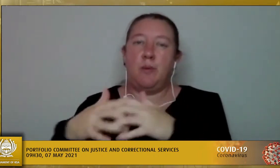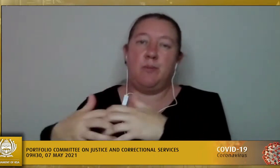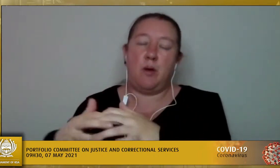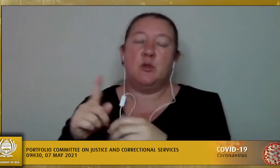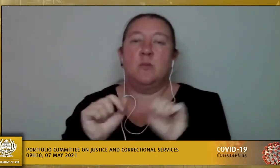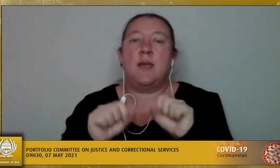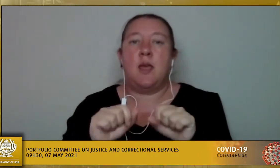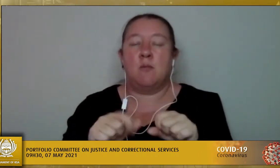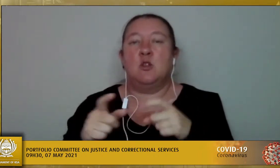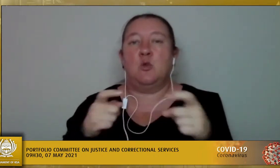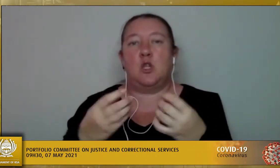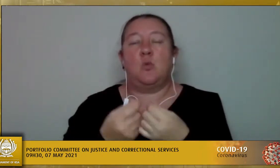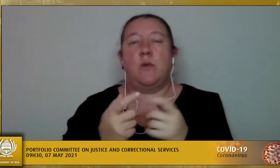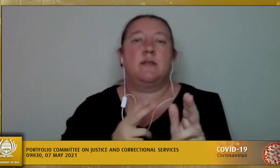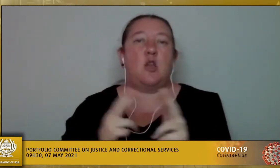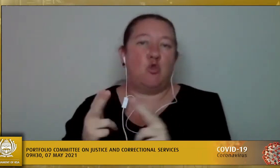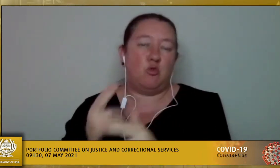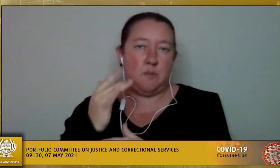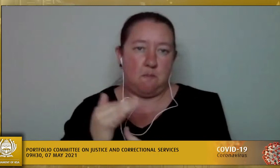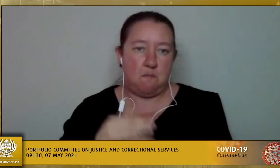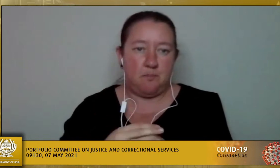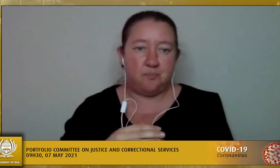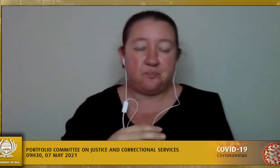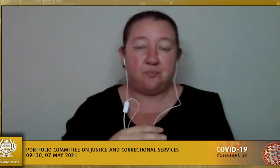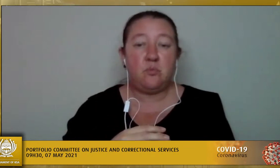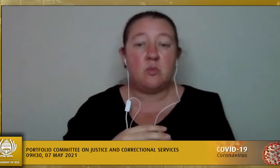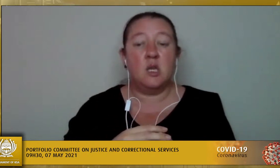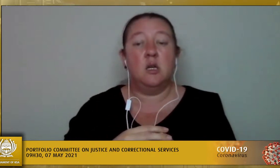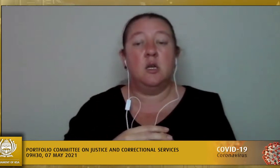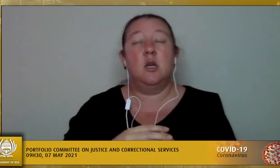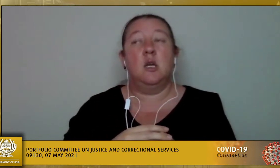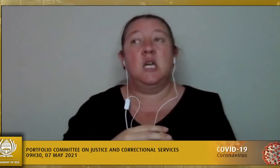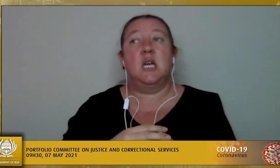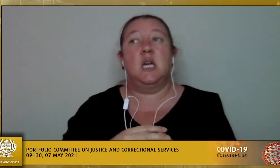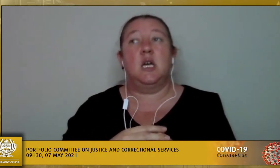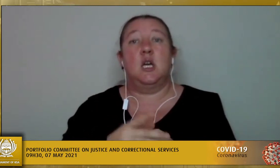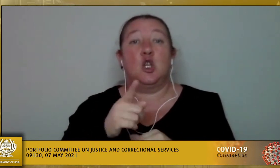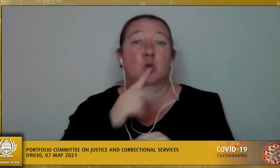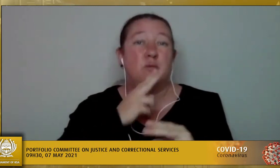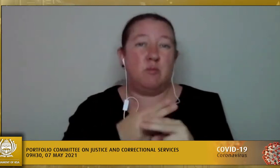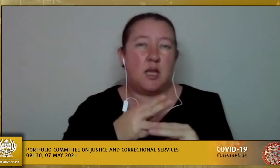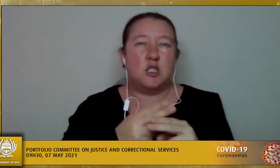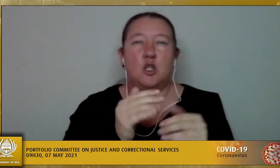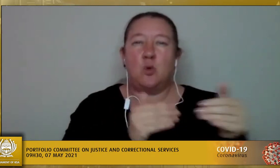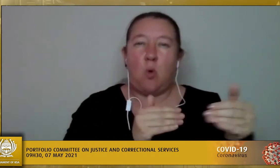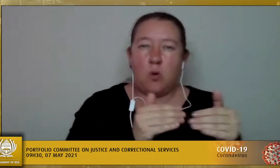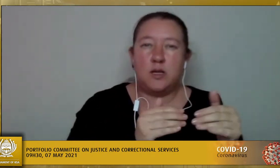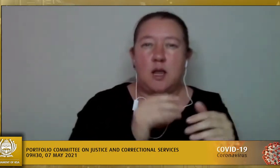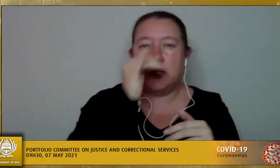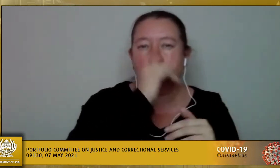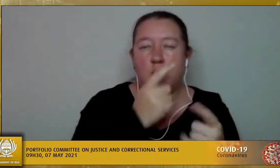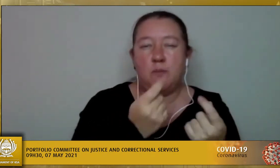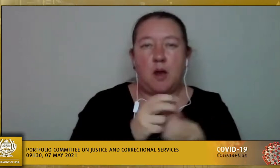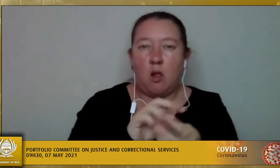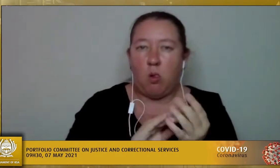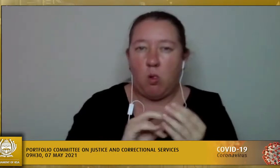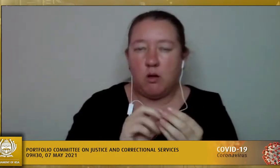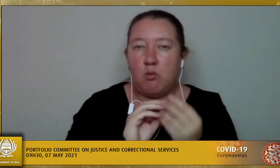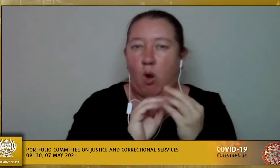to be able to deal with terrorism you have made mention of organized crime money laundering